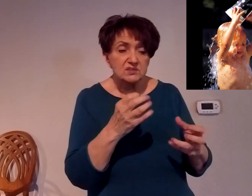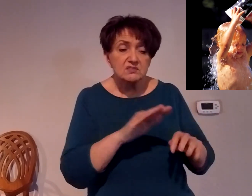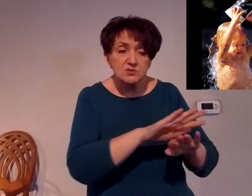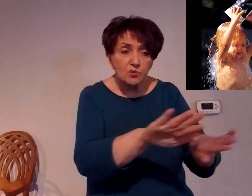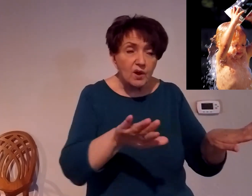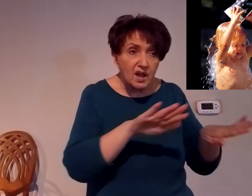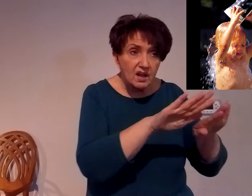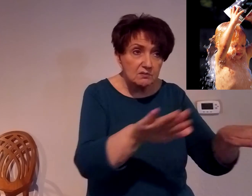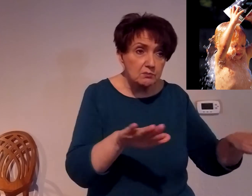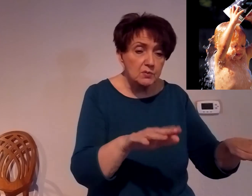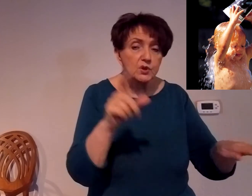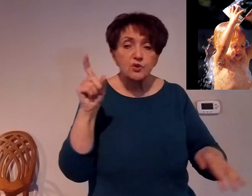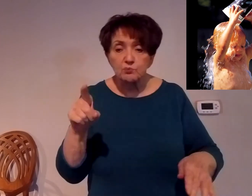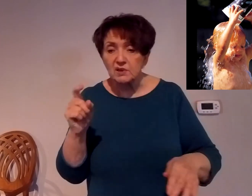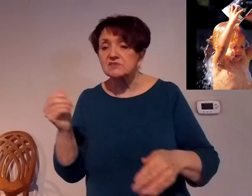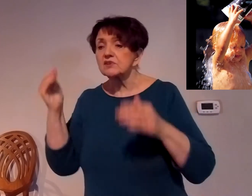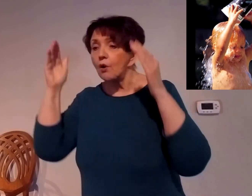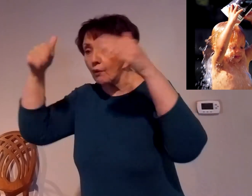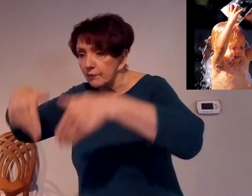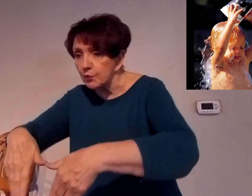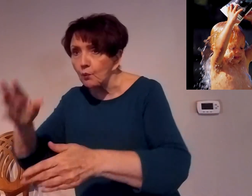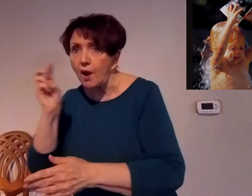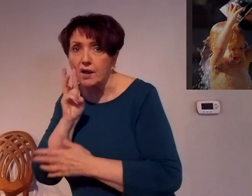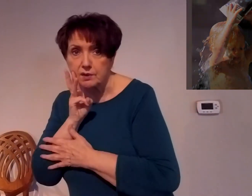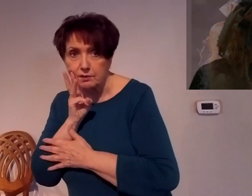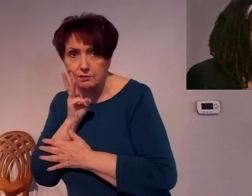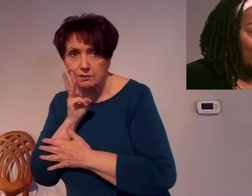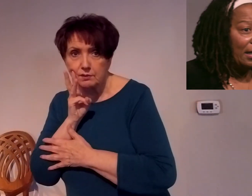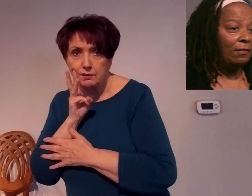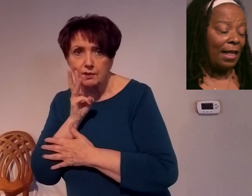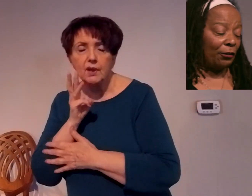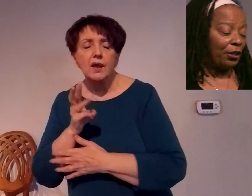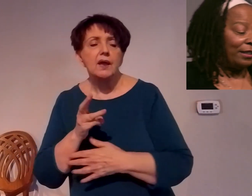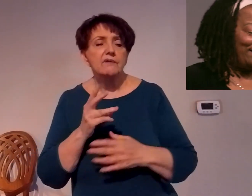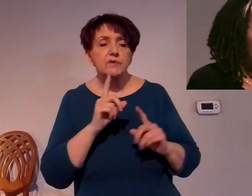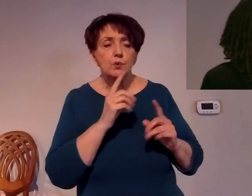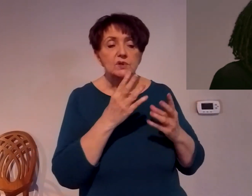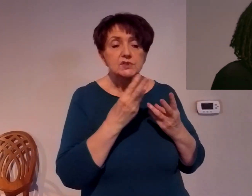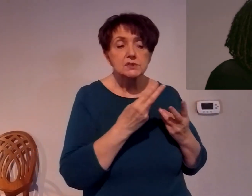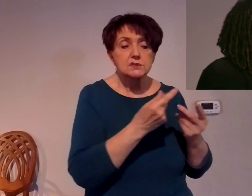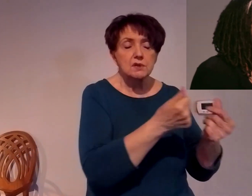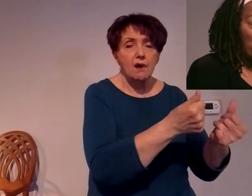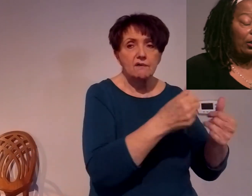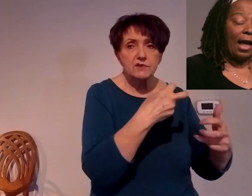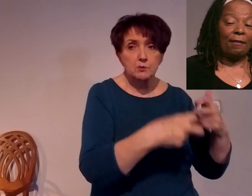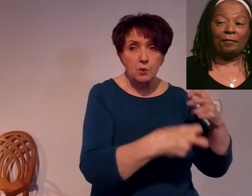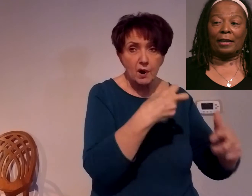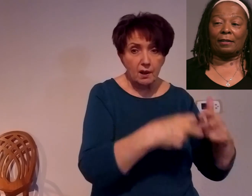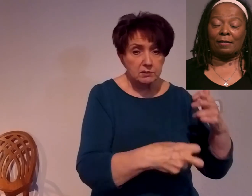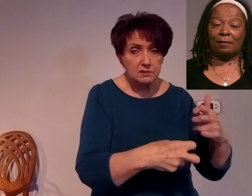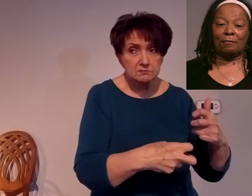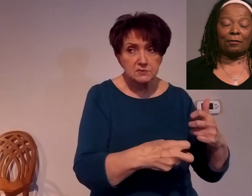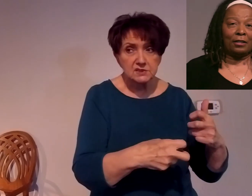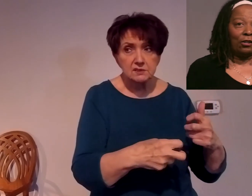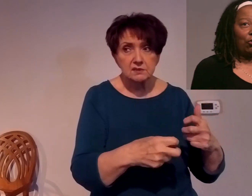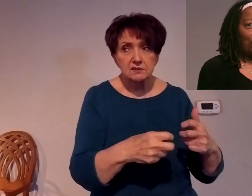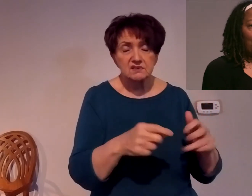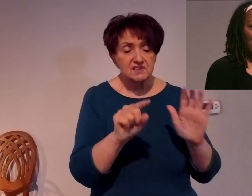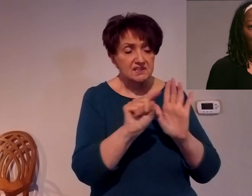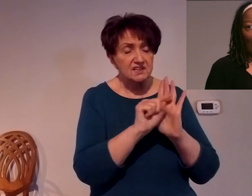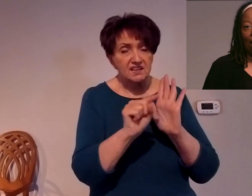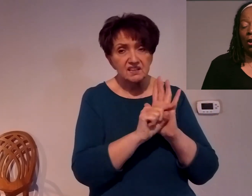wet, right? If you want to resolve things that are conditions in your life, negative conditions